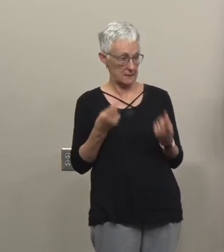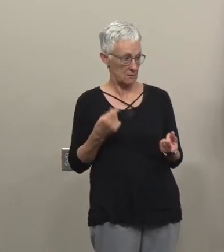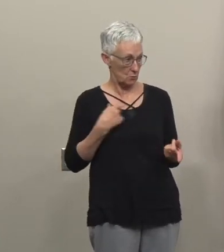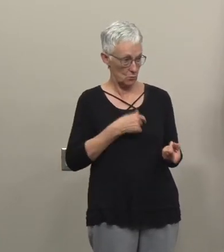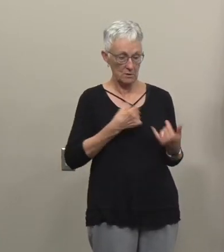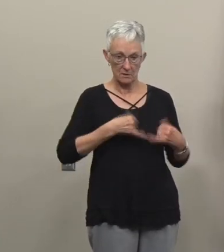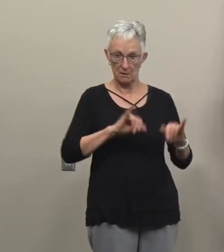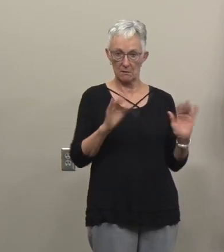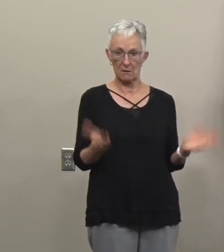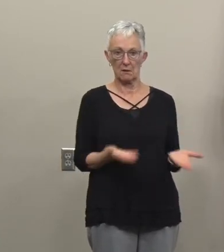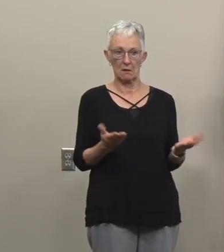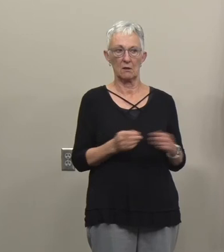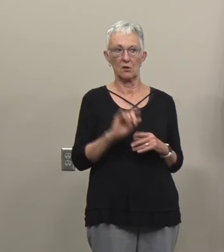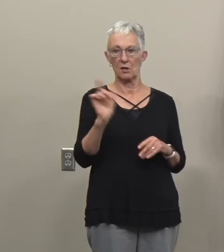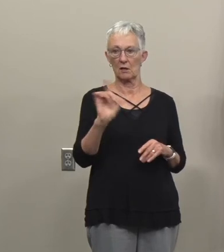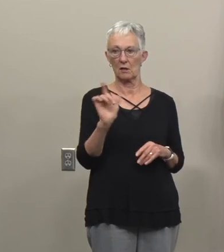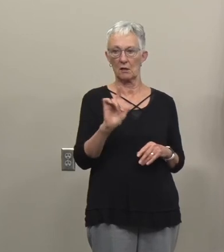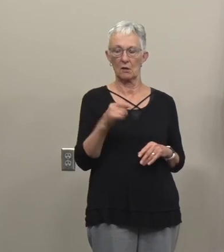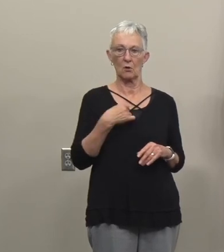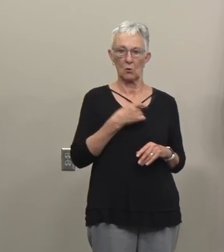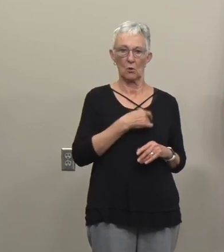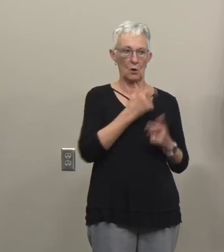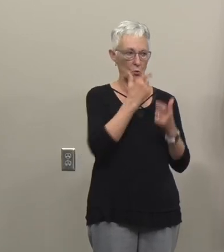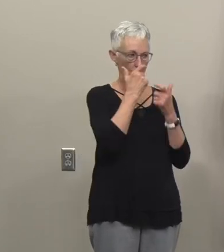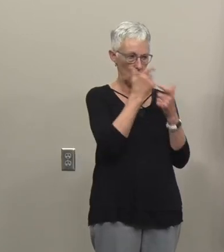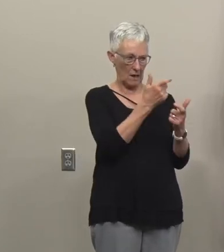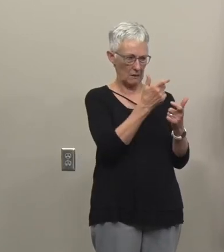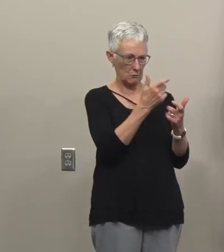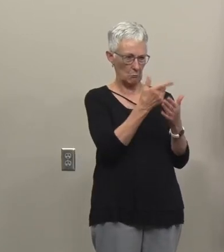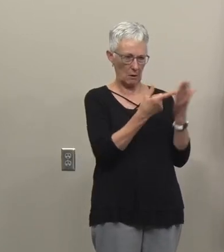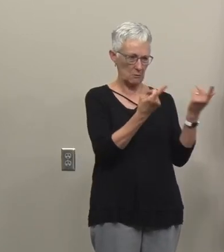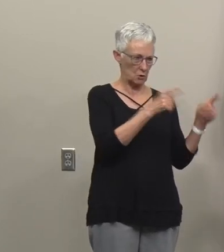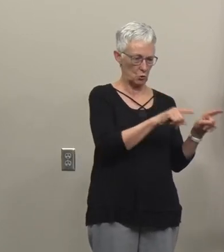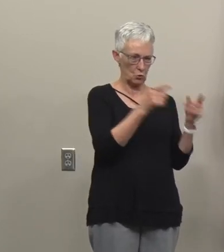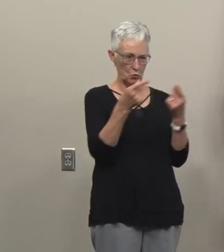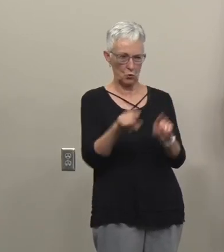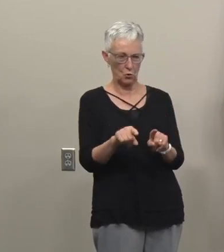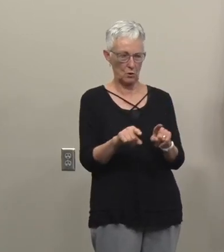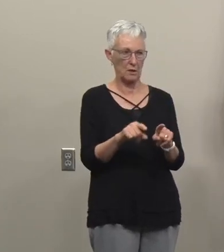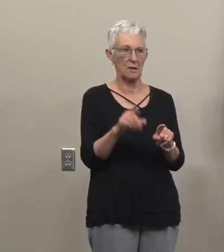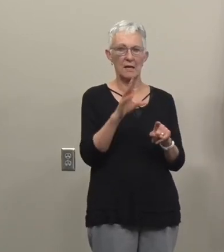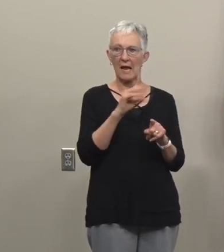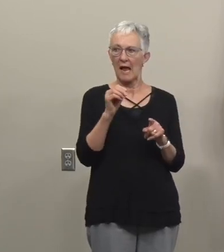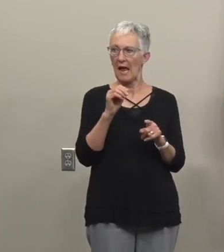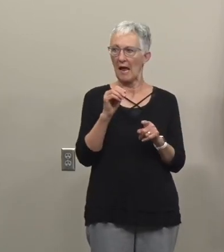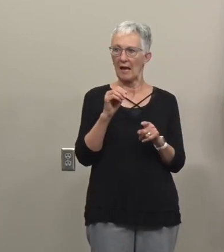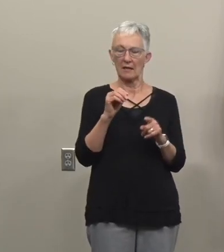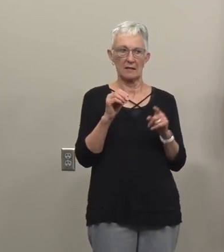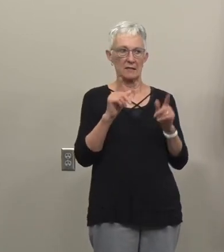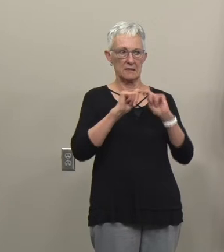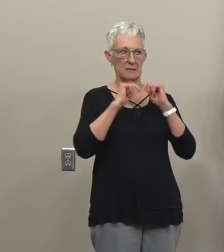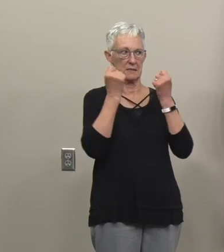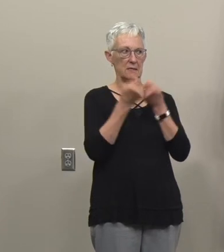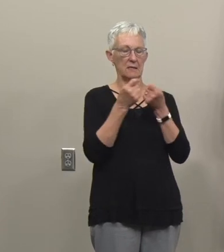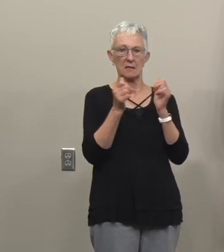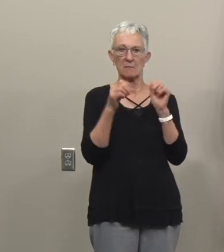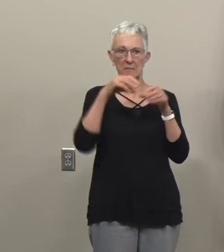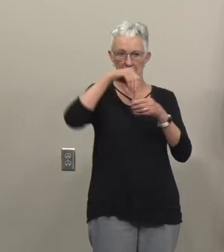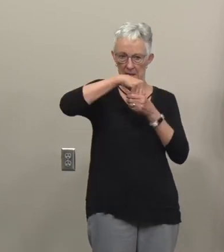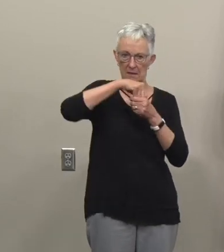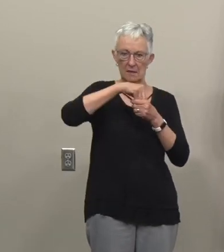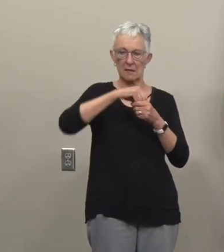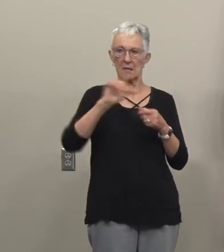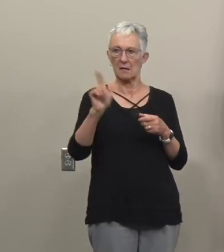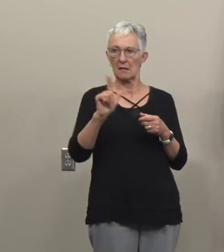in the community, we watched some of the issues that were occurring. And in particular, the command team within LFR was